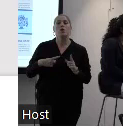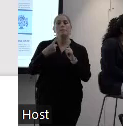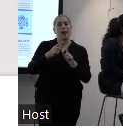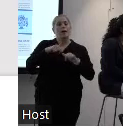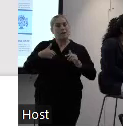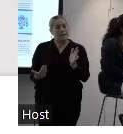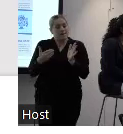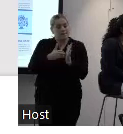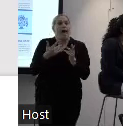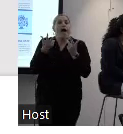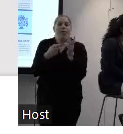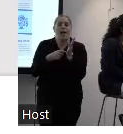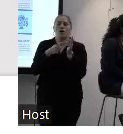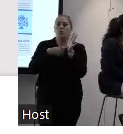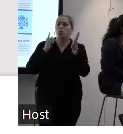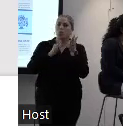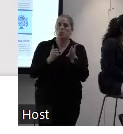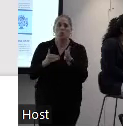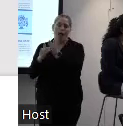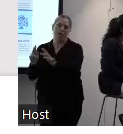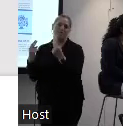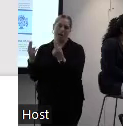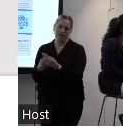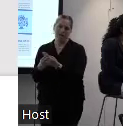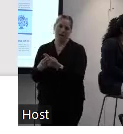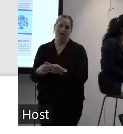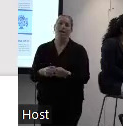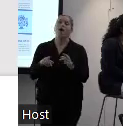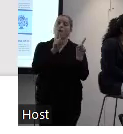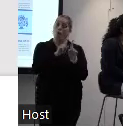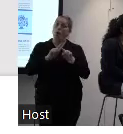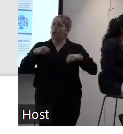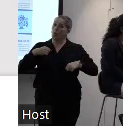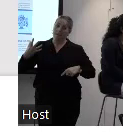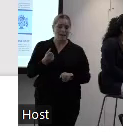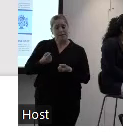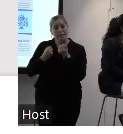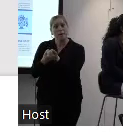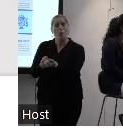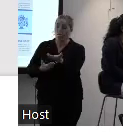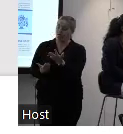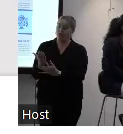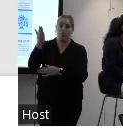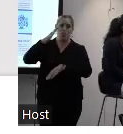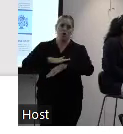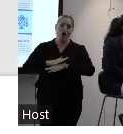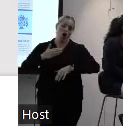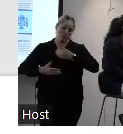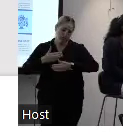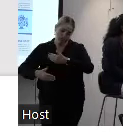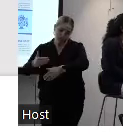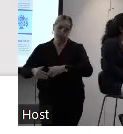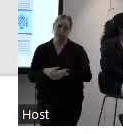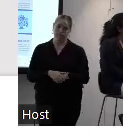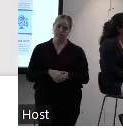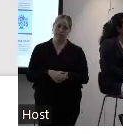needs and that support needs as they change over time. And finally, building an evidence base that we can use